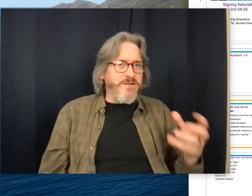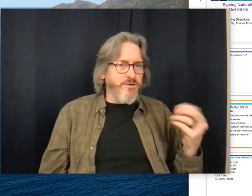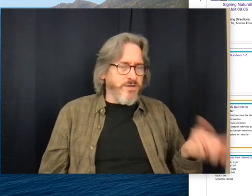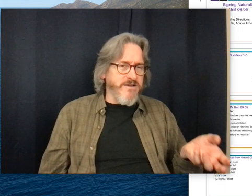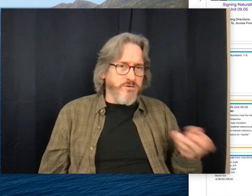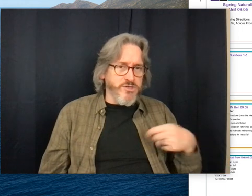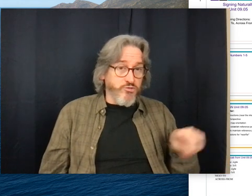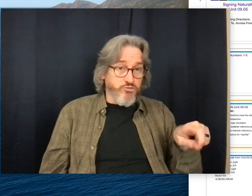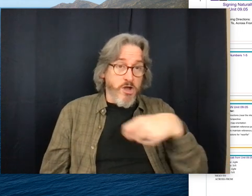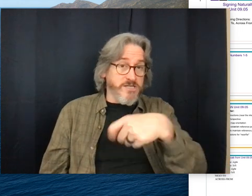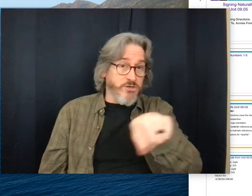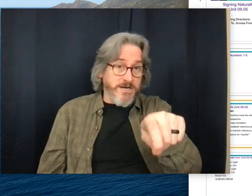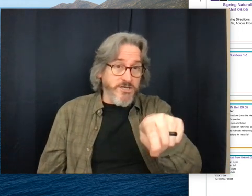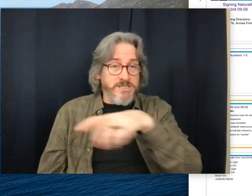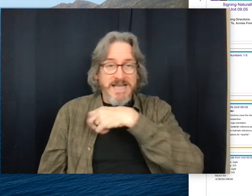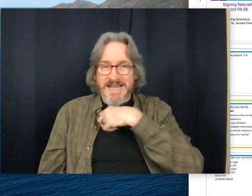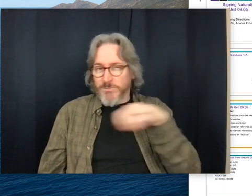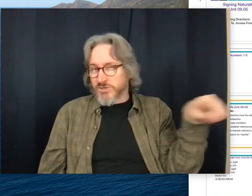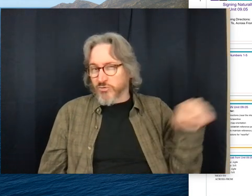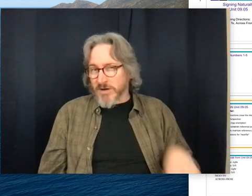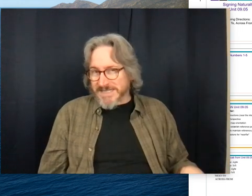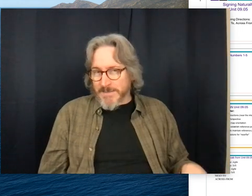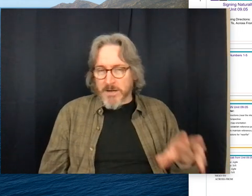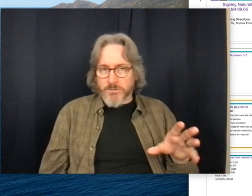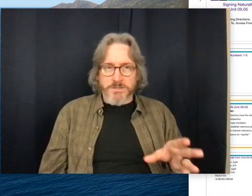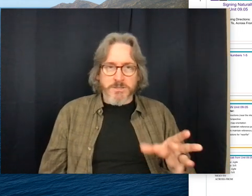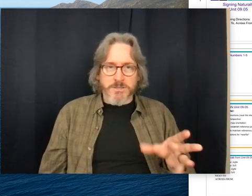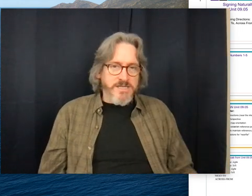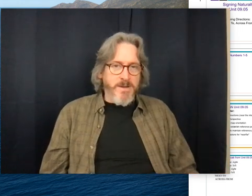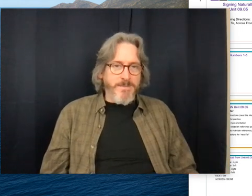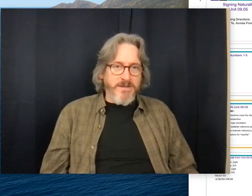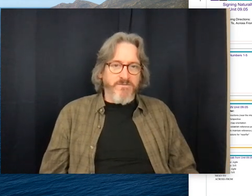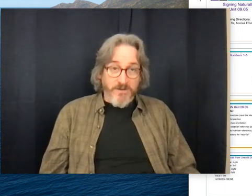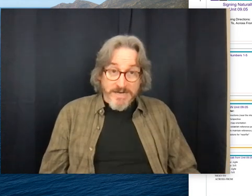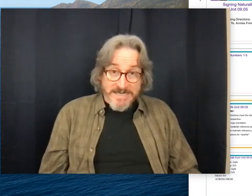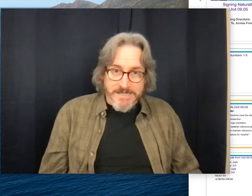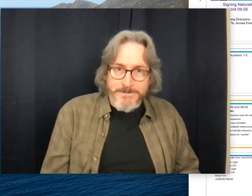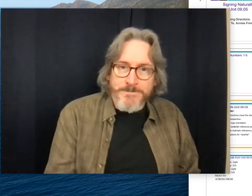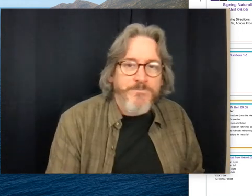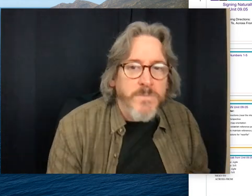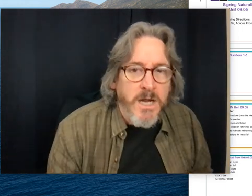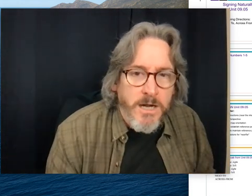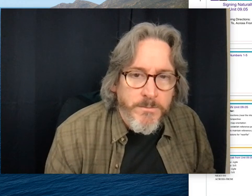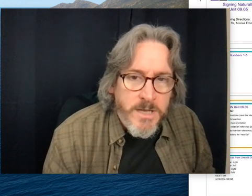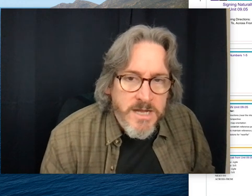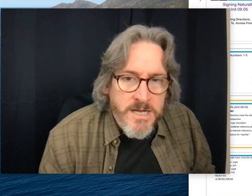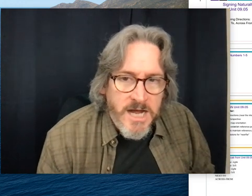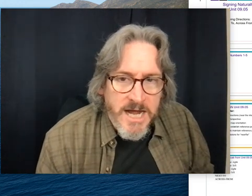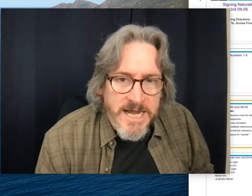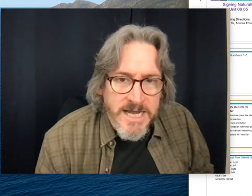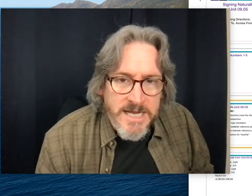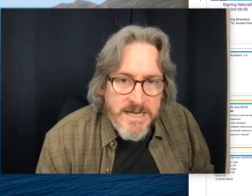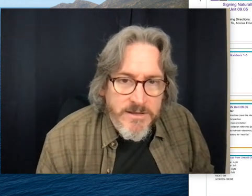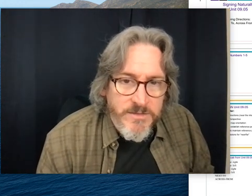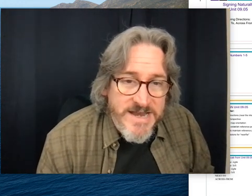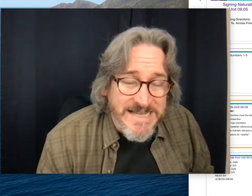Especially if you're the kind of person who draws directions as opposed to writes them out, this might be very easy.